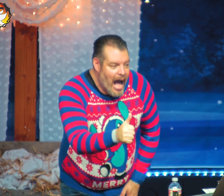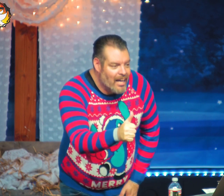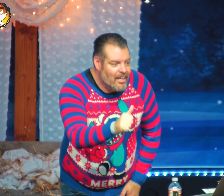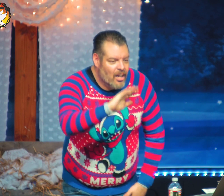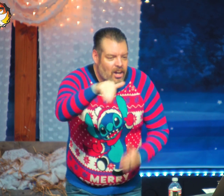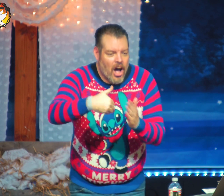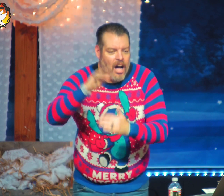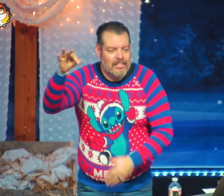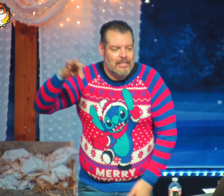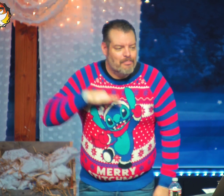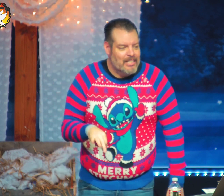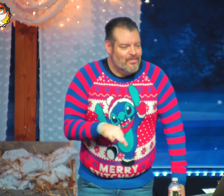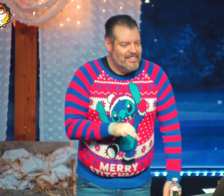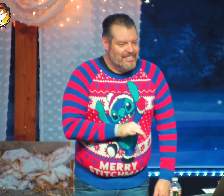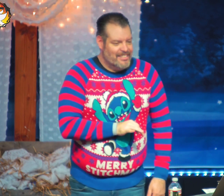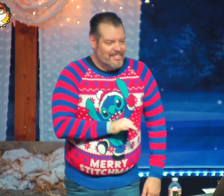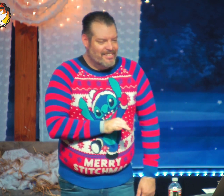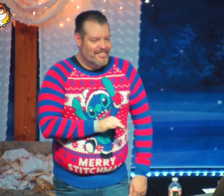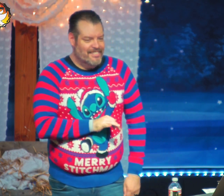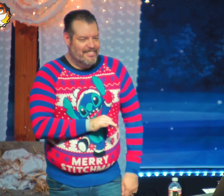Psalm 103, verse 2.